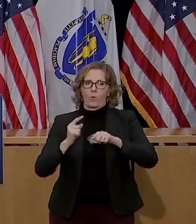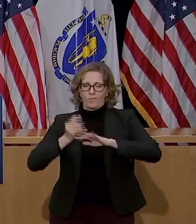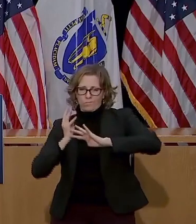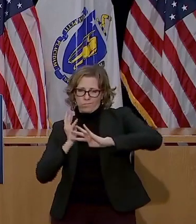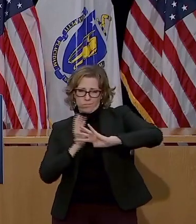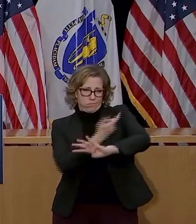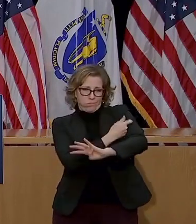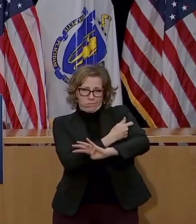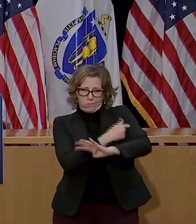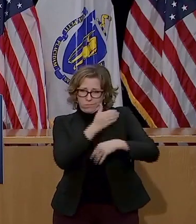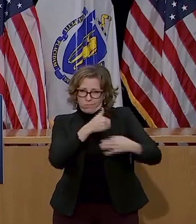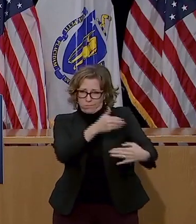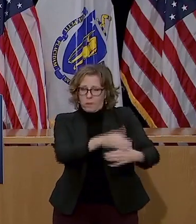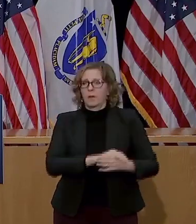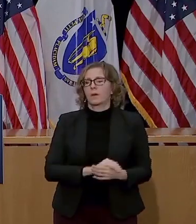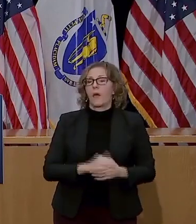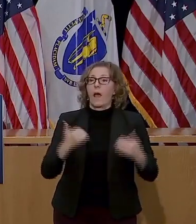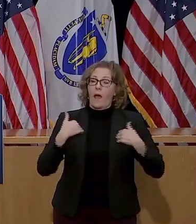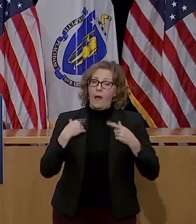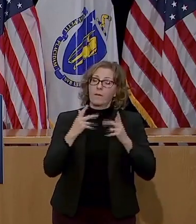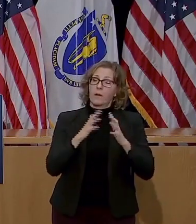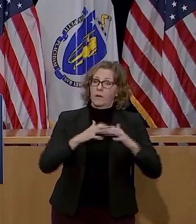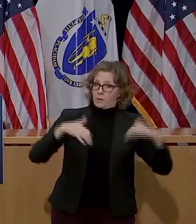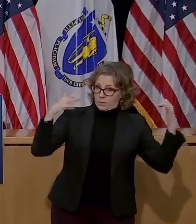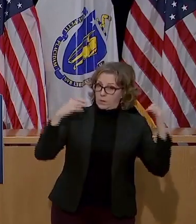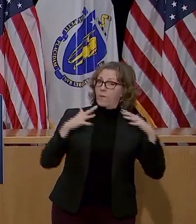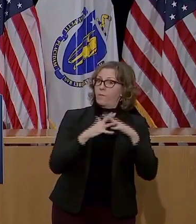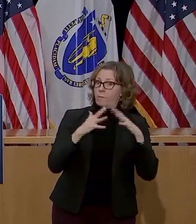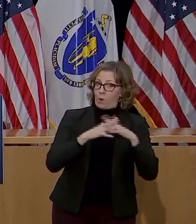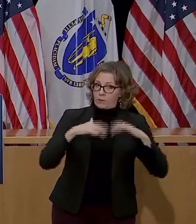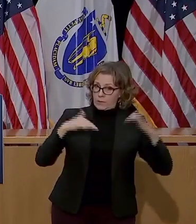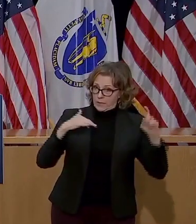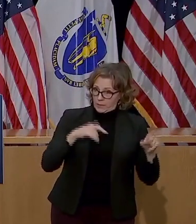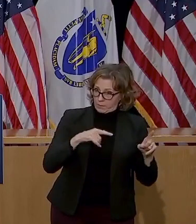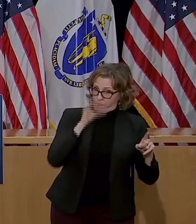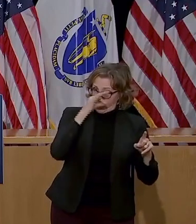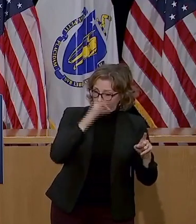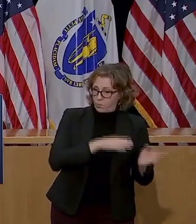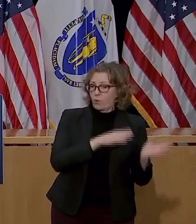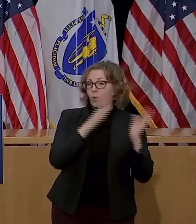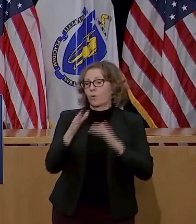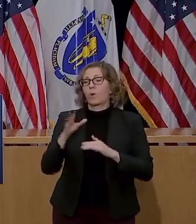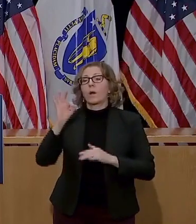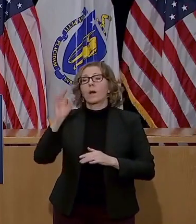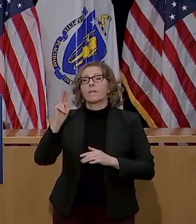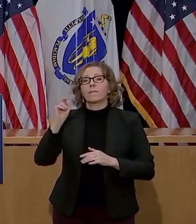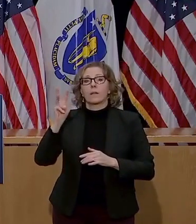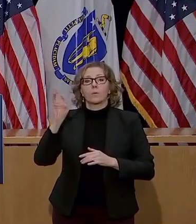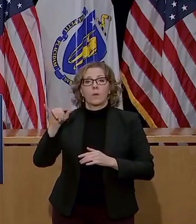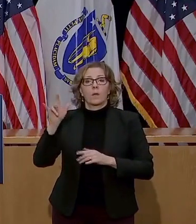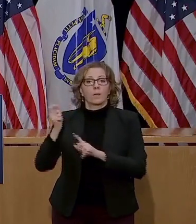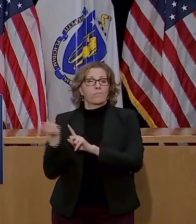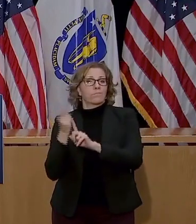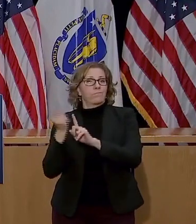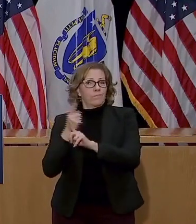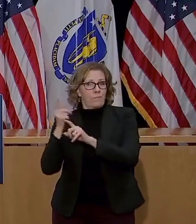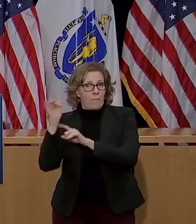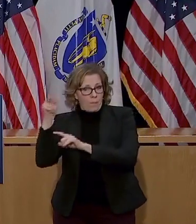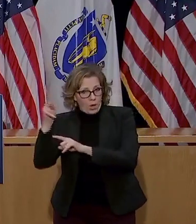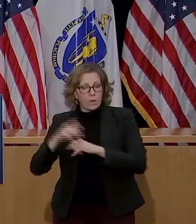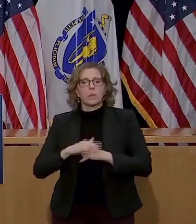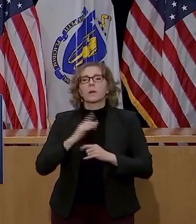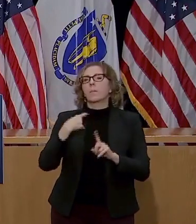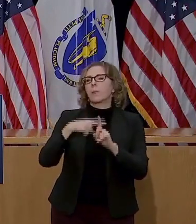Gillette Stadium in Foxborough and Fenway Park, sites will open in Springfield, Danvers, and Roxbury.